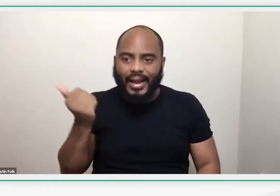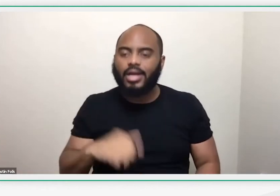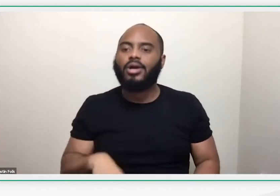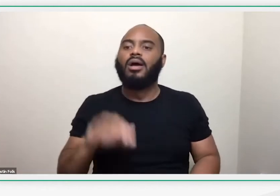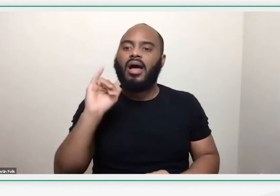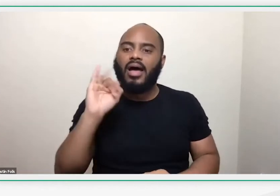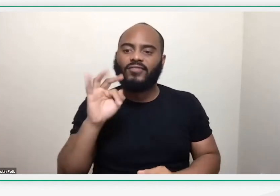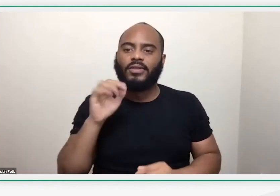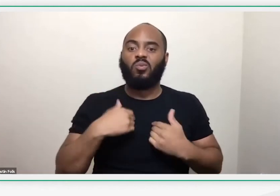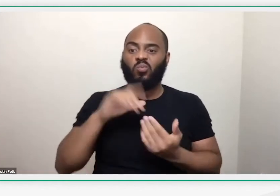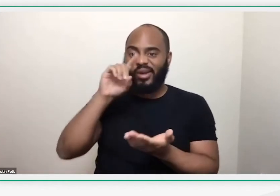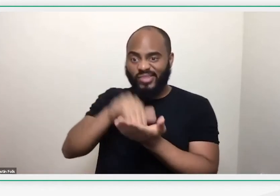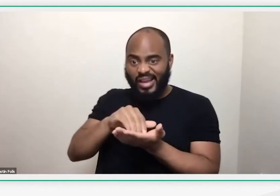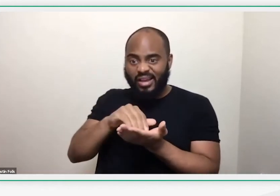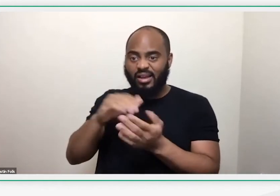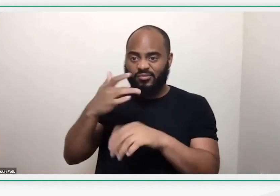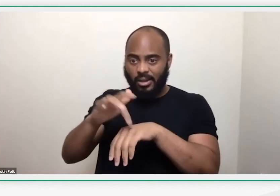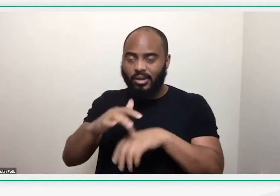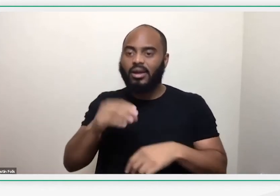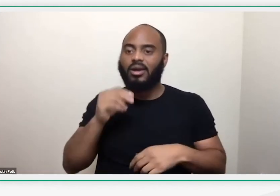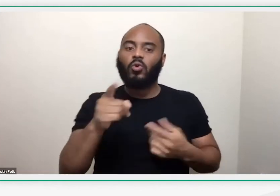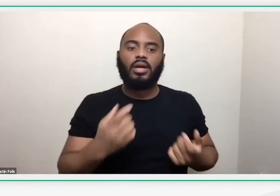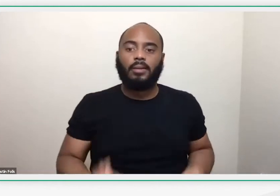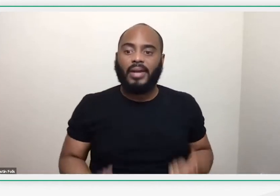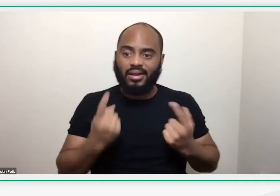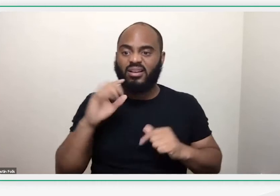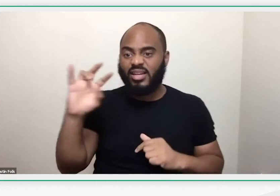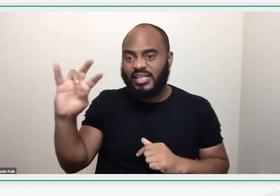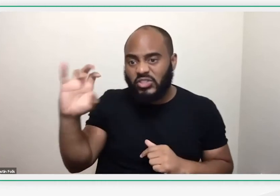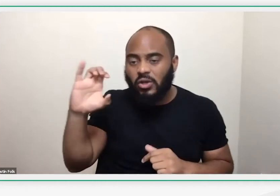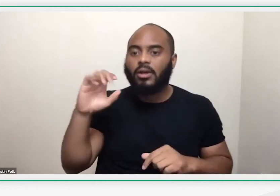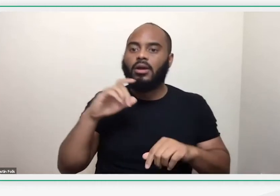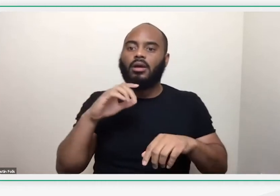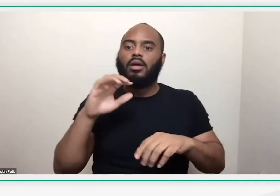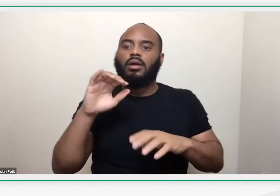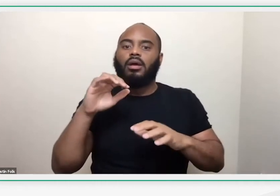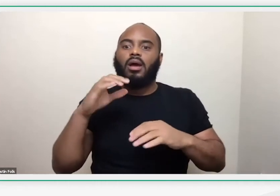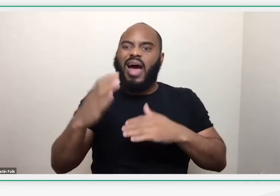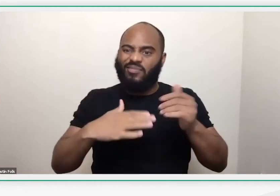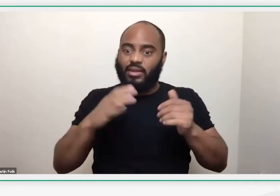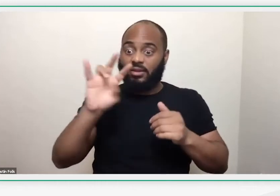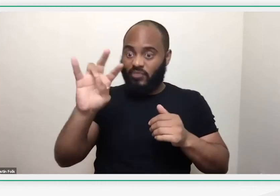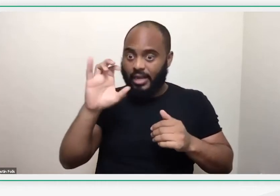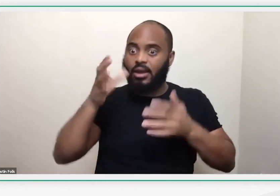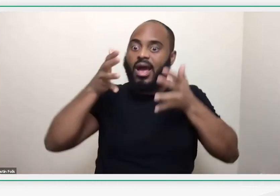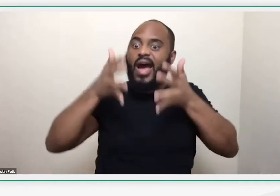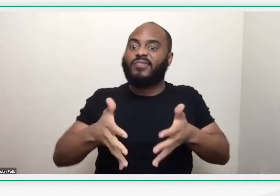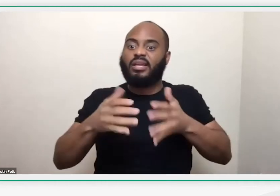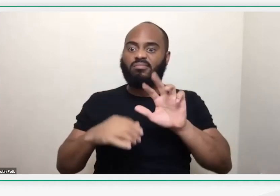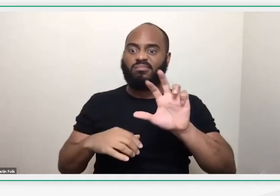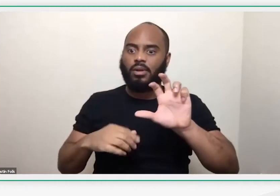while $600, that is not a good utilization rate. So what you want to do is if you have $1,000